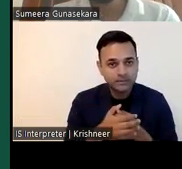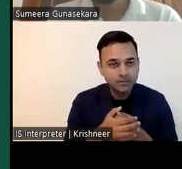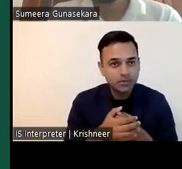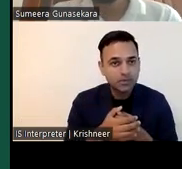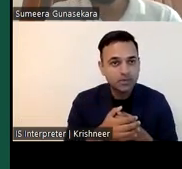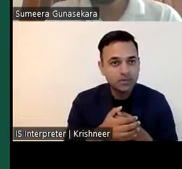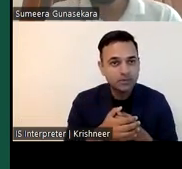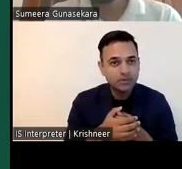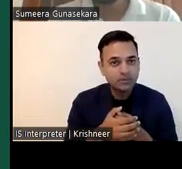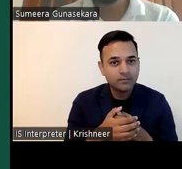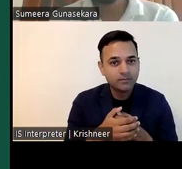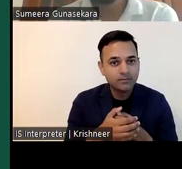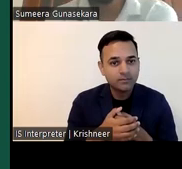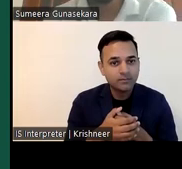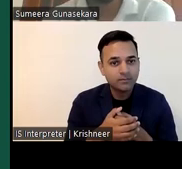because we are not